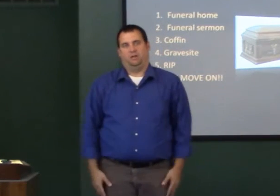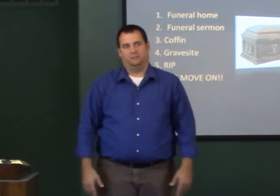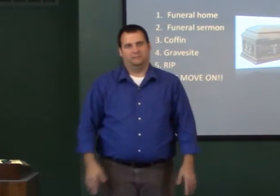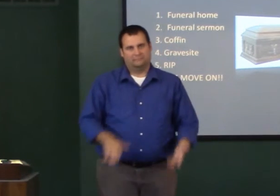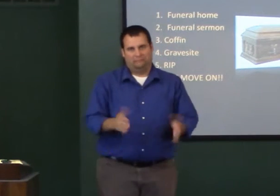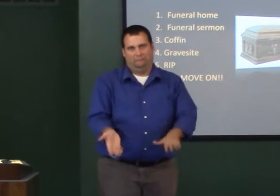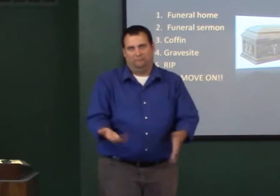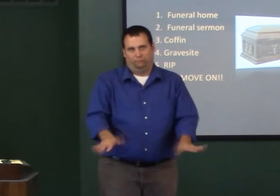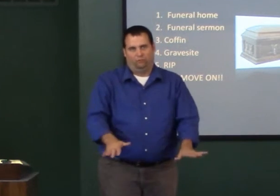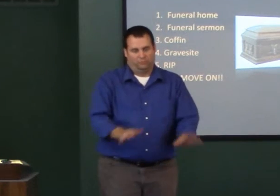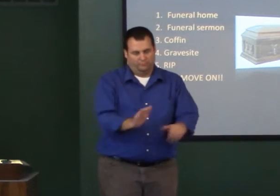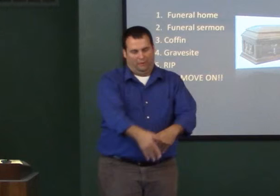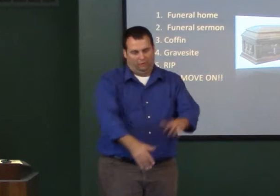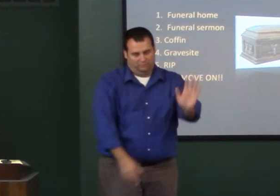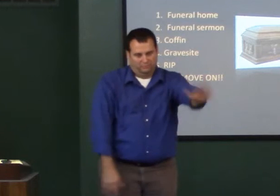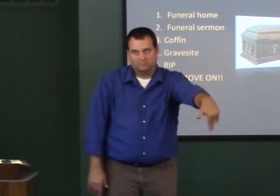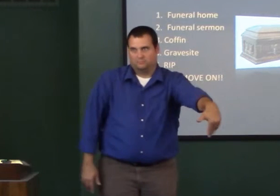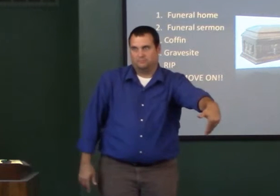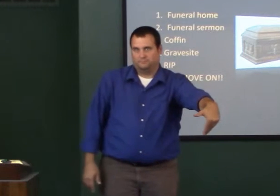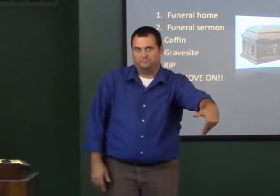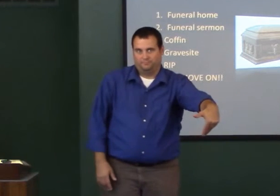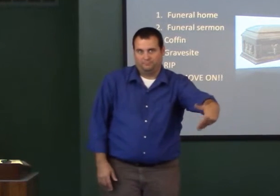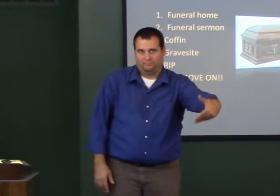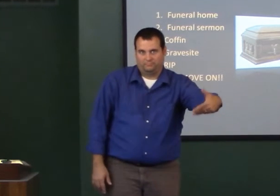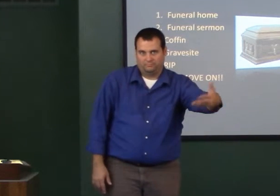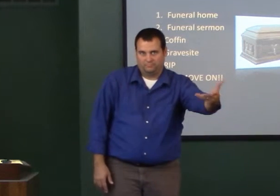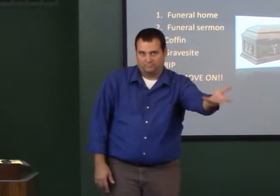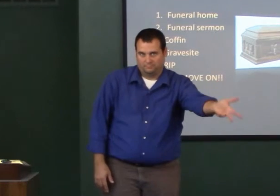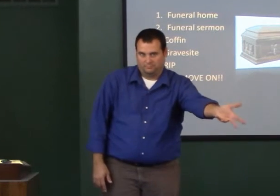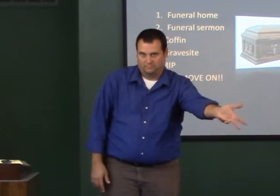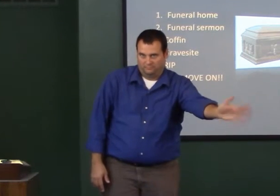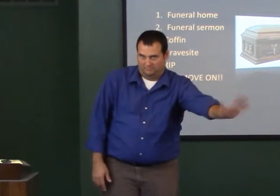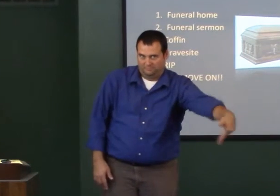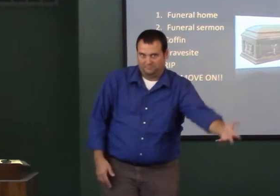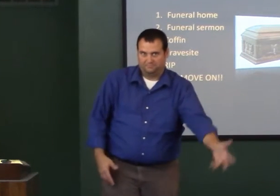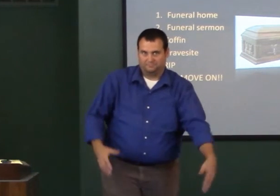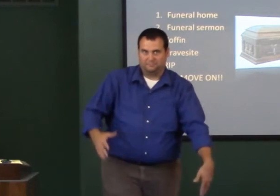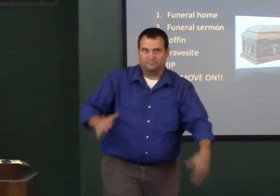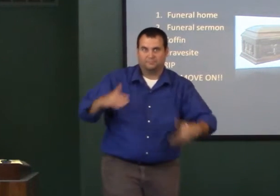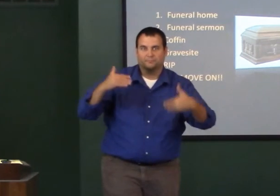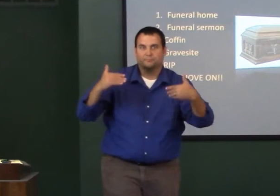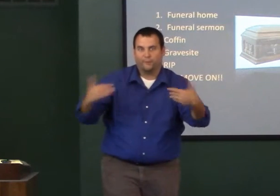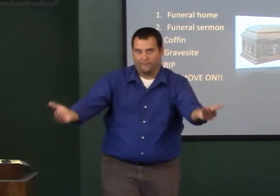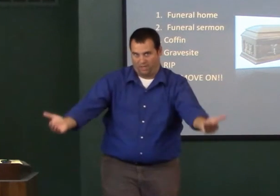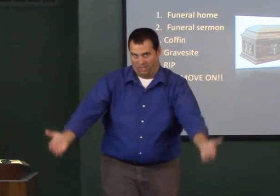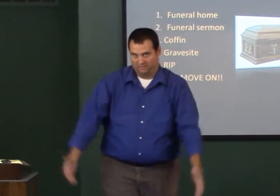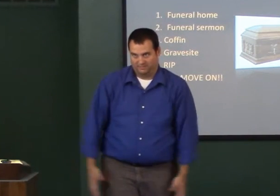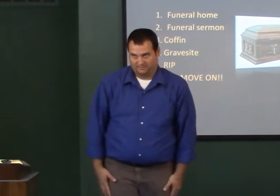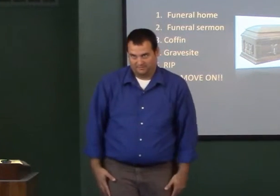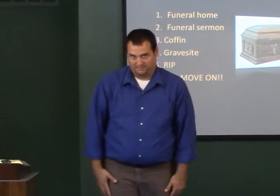are buried and we move on. They are under the ground, they're buried there, and we move